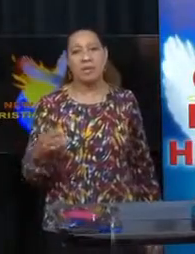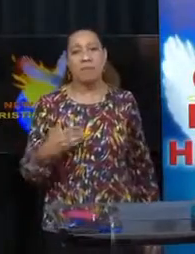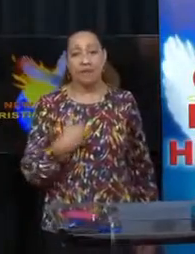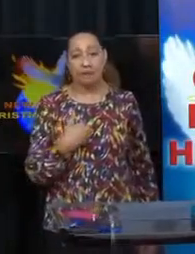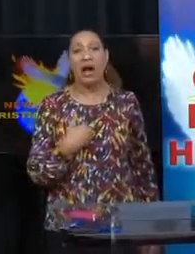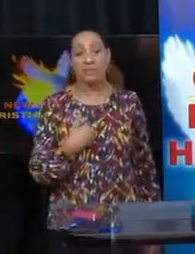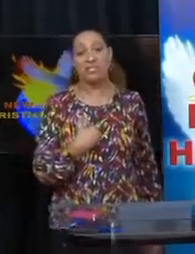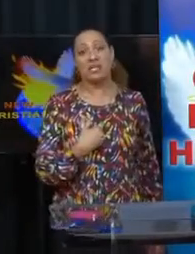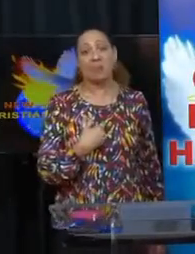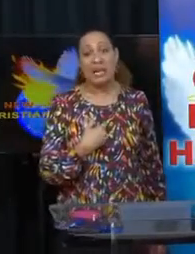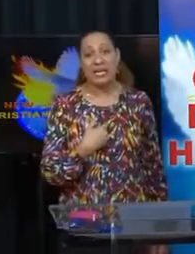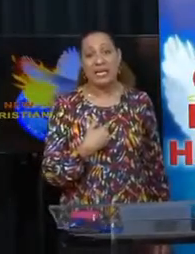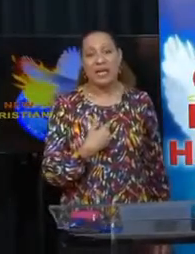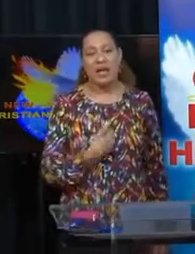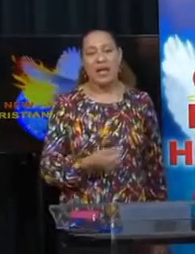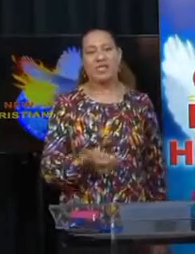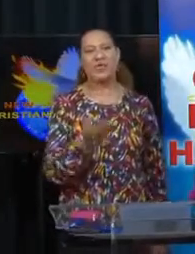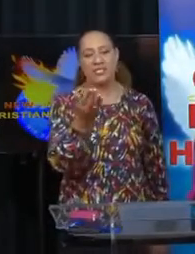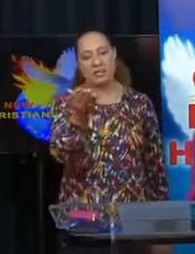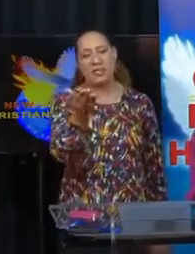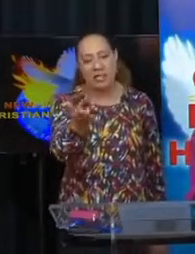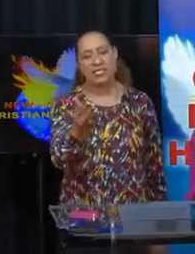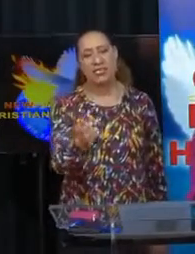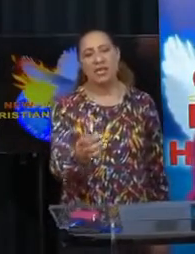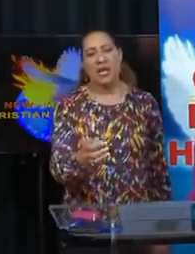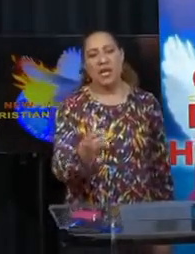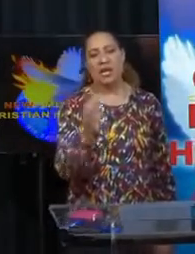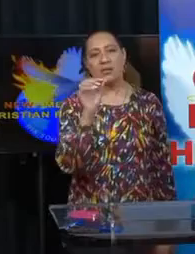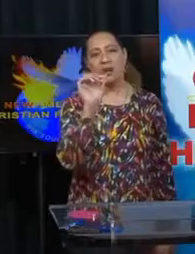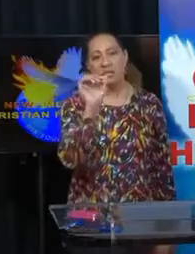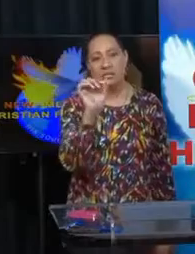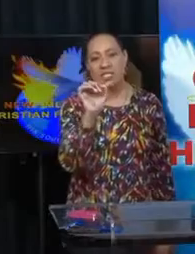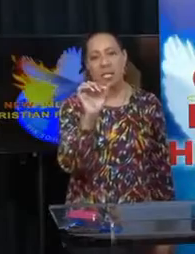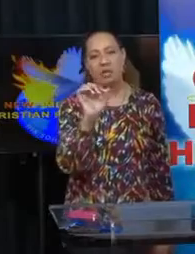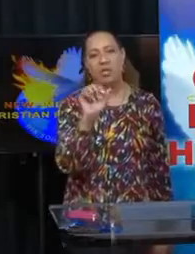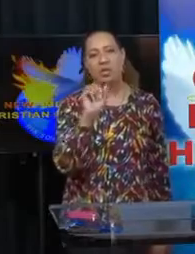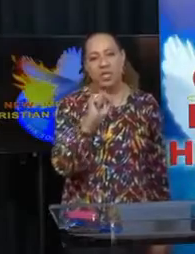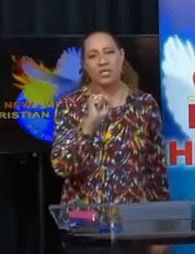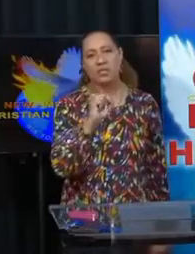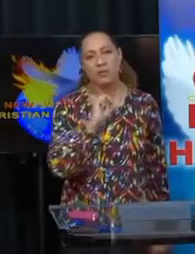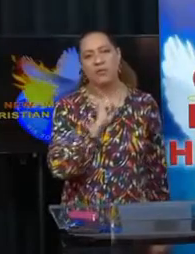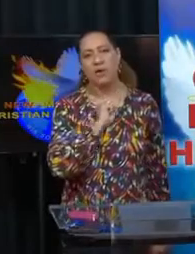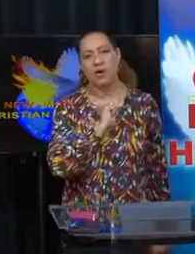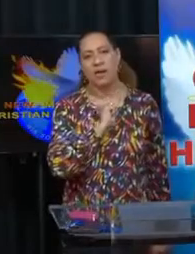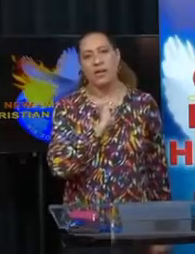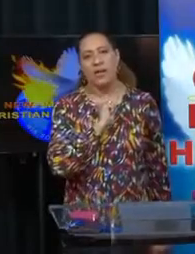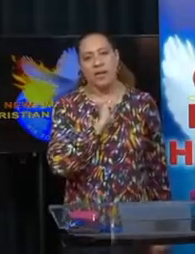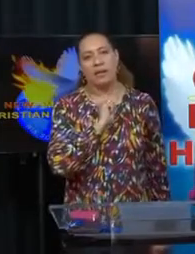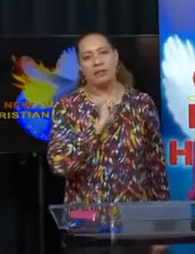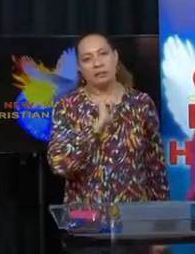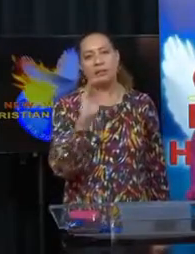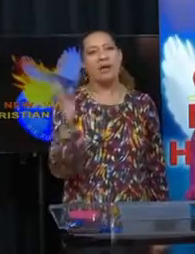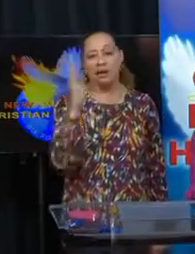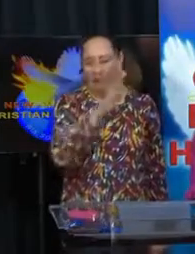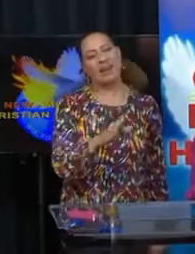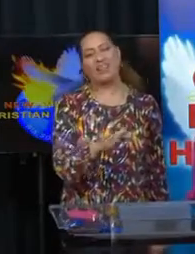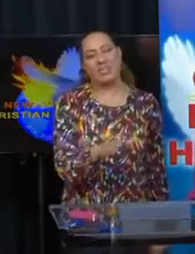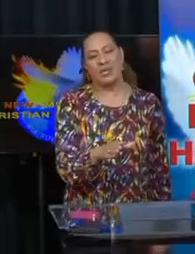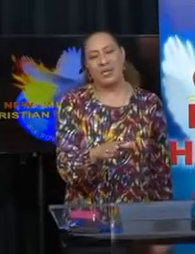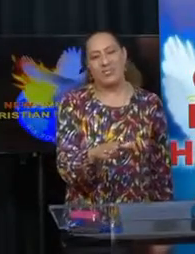But the heart is still paining and you're still hurting. And on that note, you need to come before God. And I'll ask you again today,